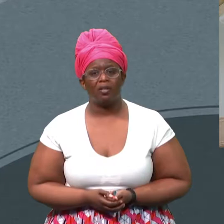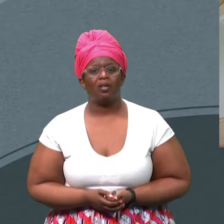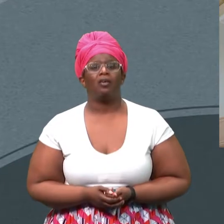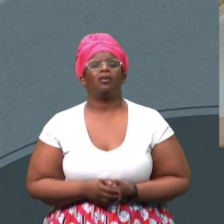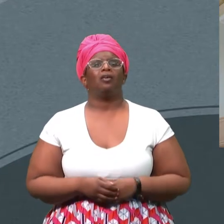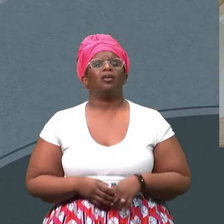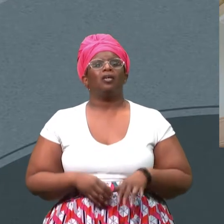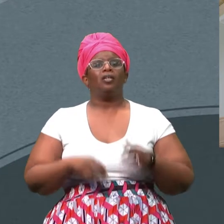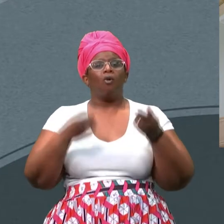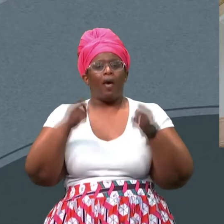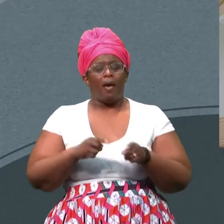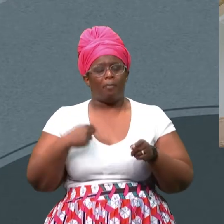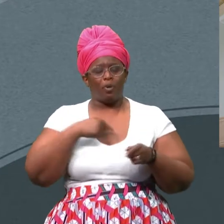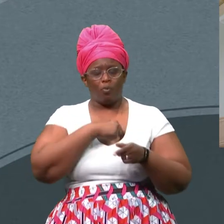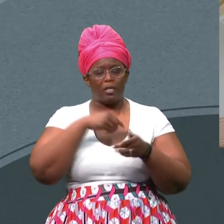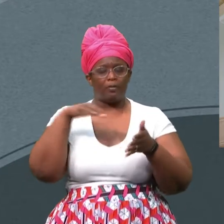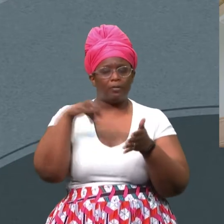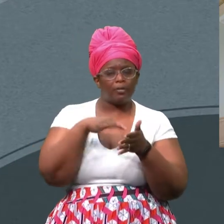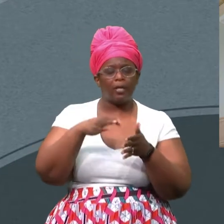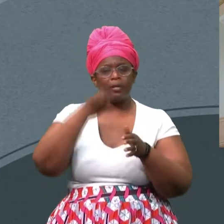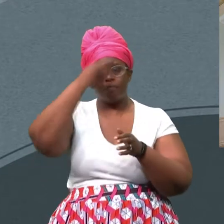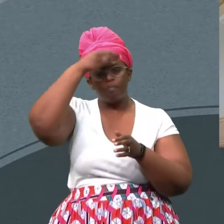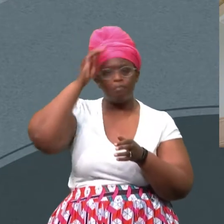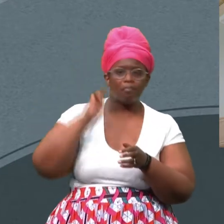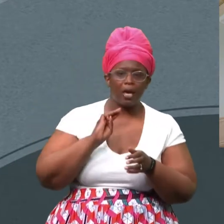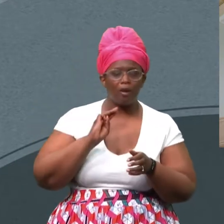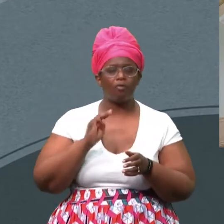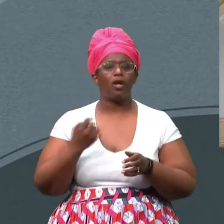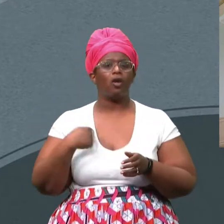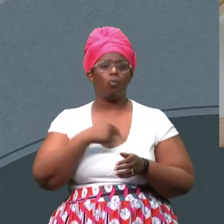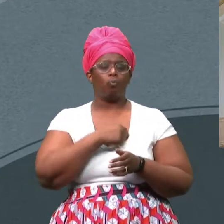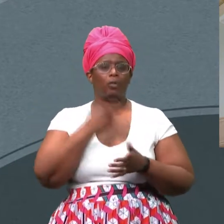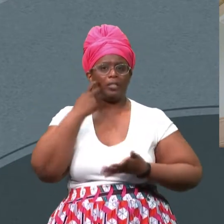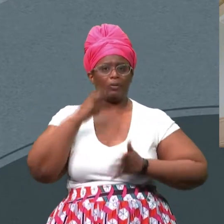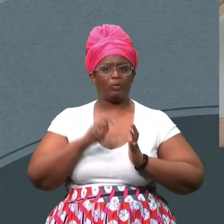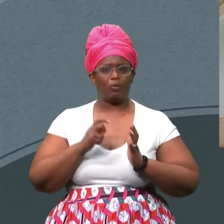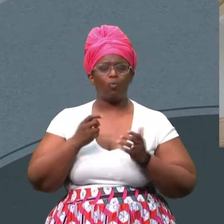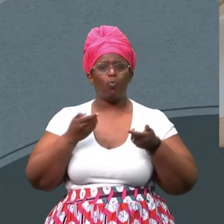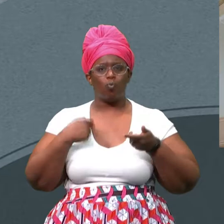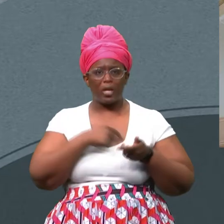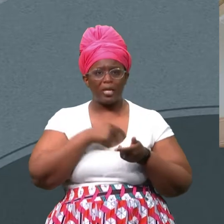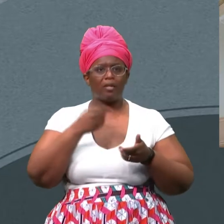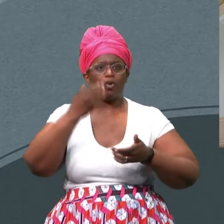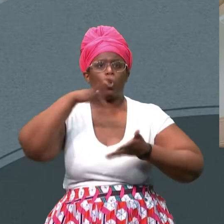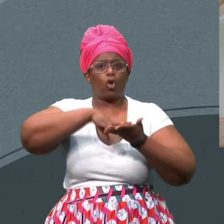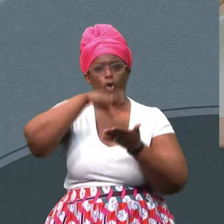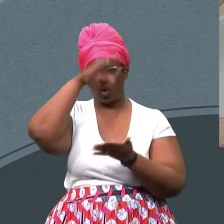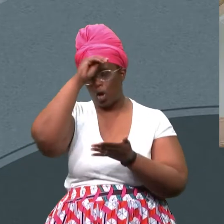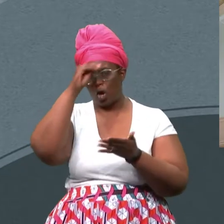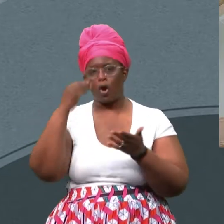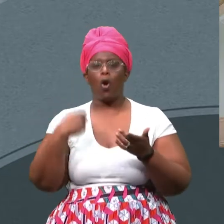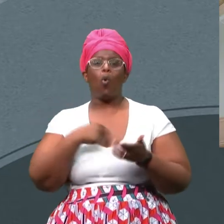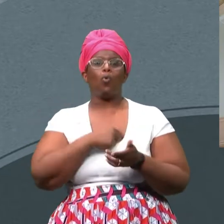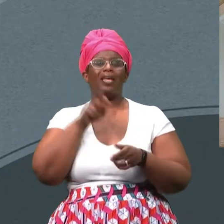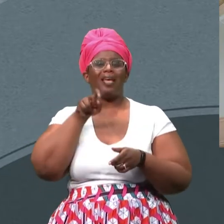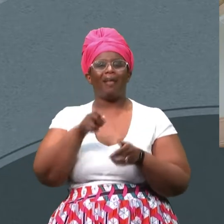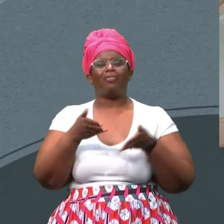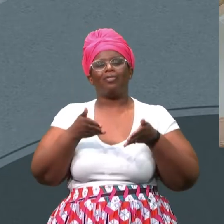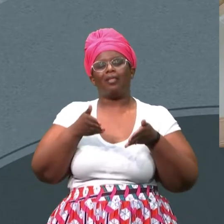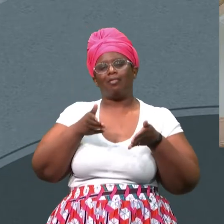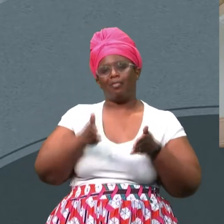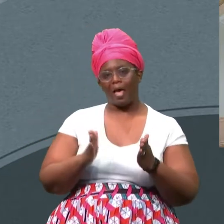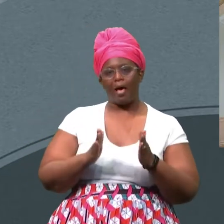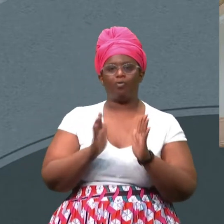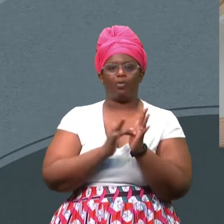Mary. We start to see that we've got to start letting the scriptures speak for her character